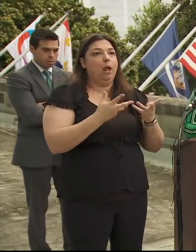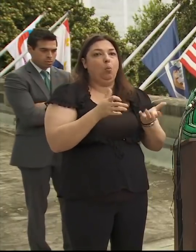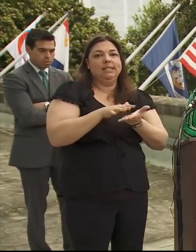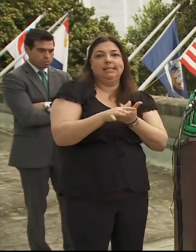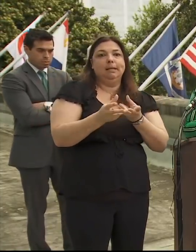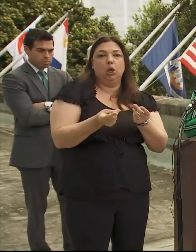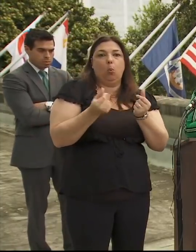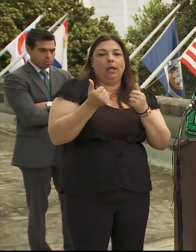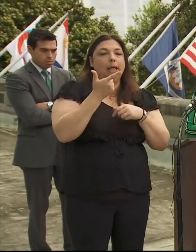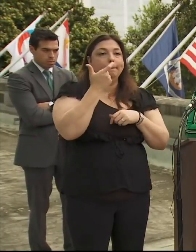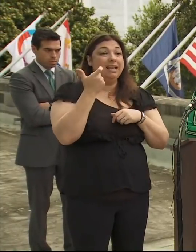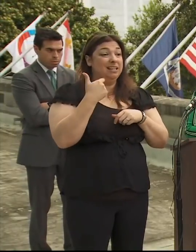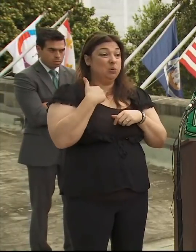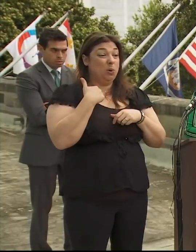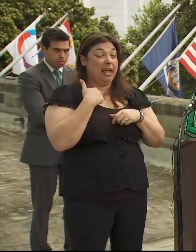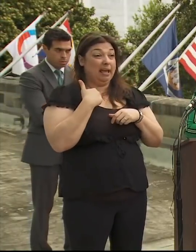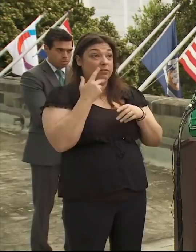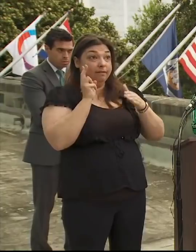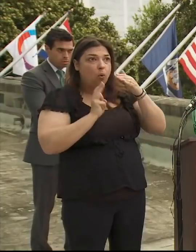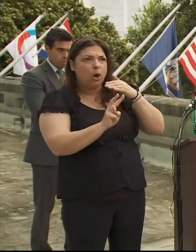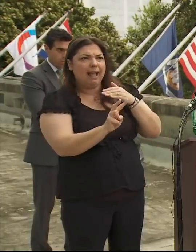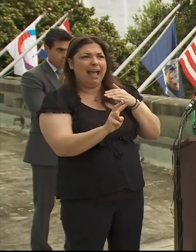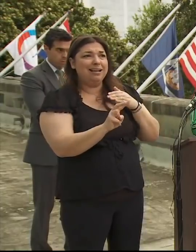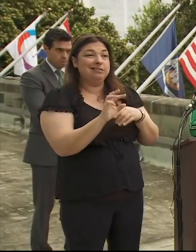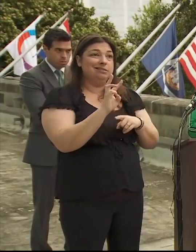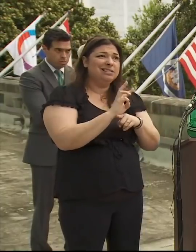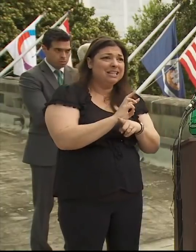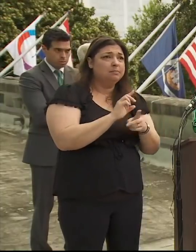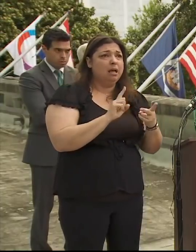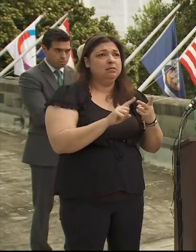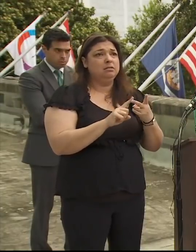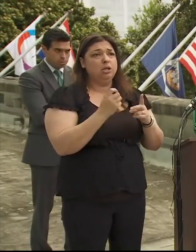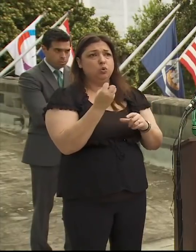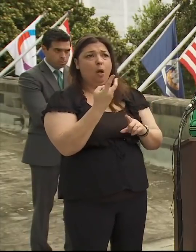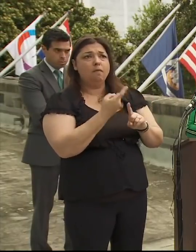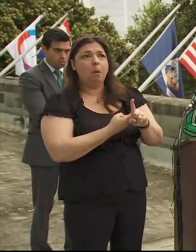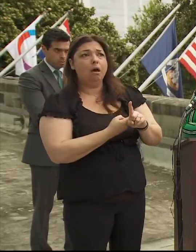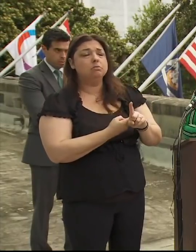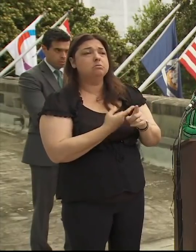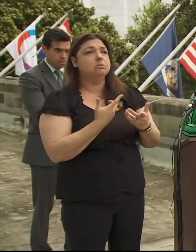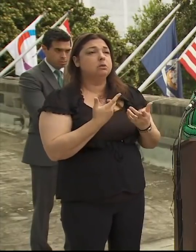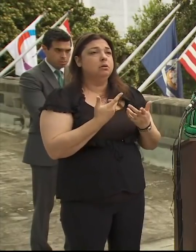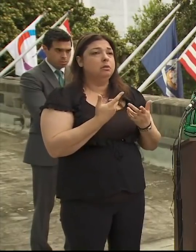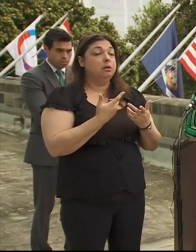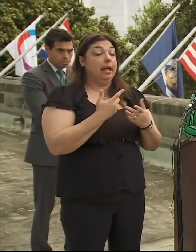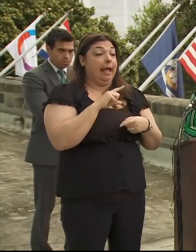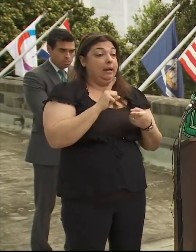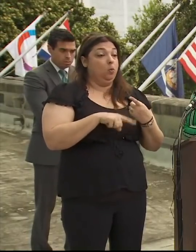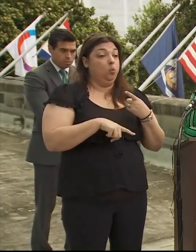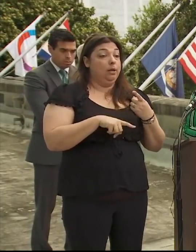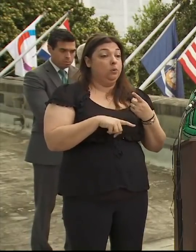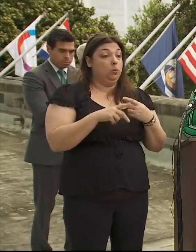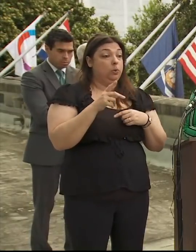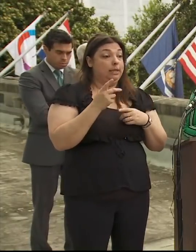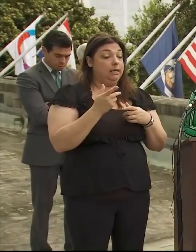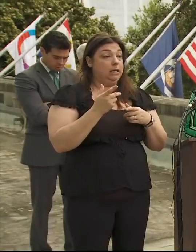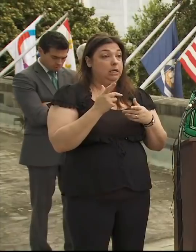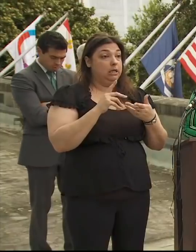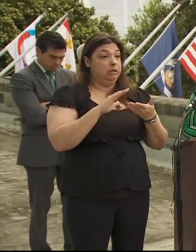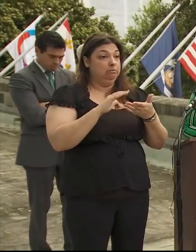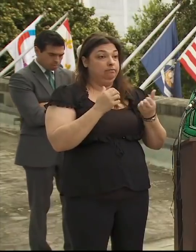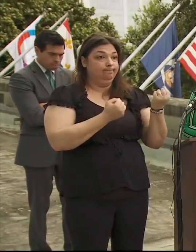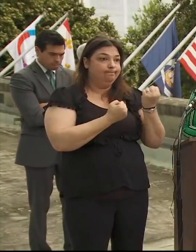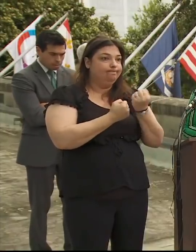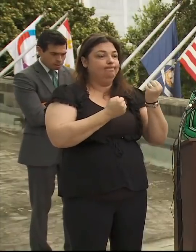that so quickly, because we have to forecast 6 months, the next 12 months. And even when we stand up as a city and as a